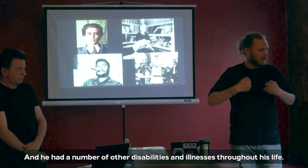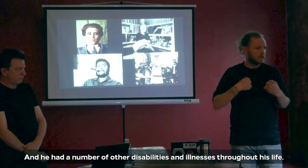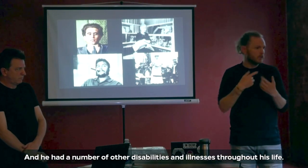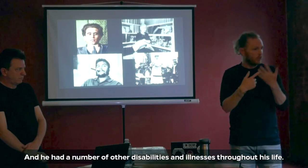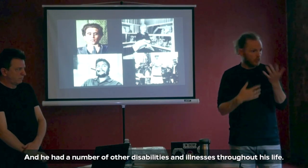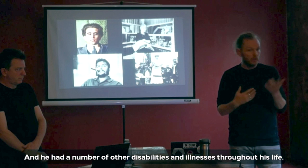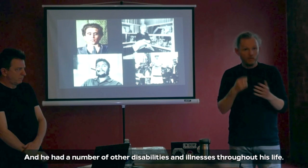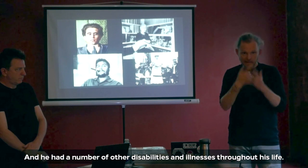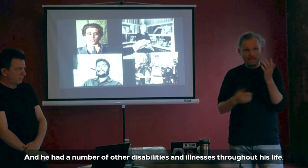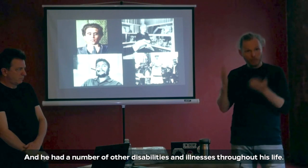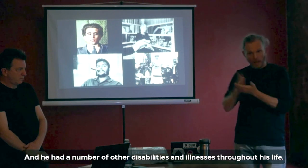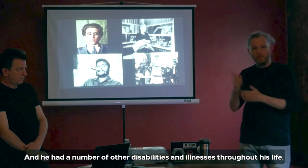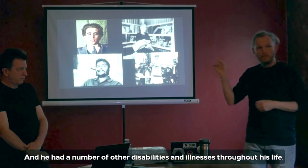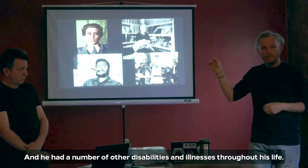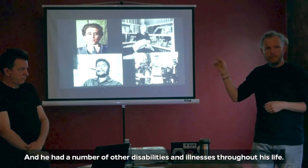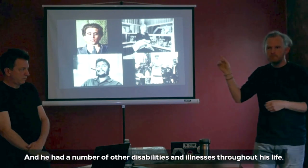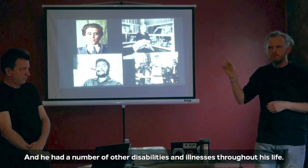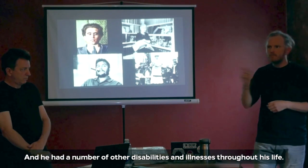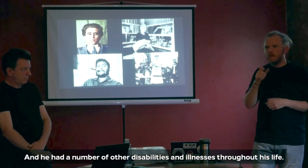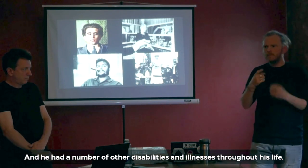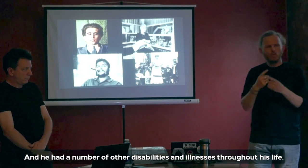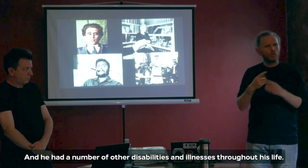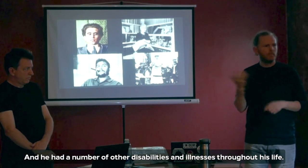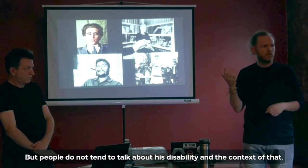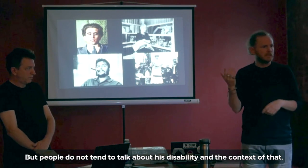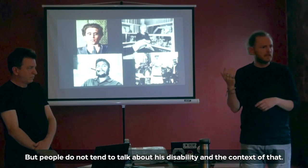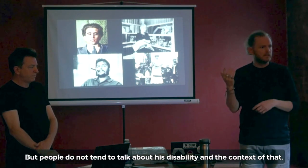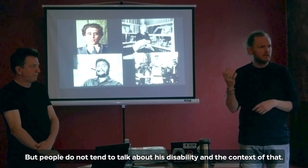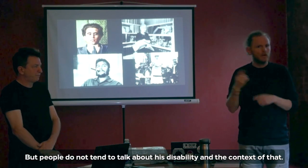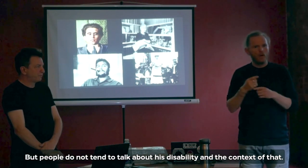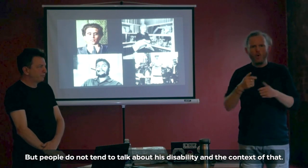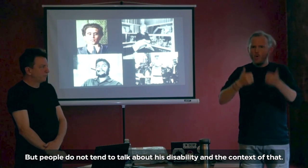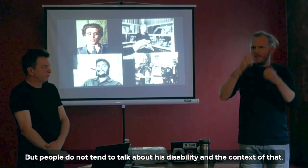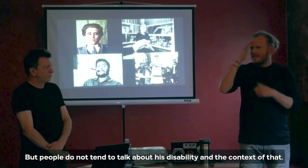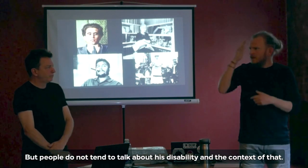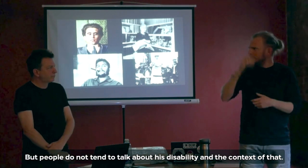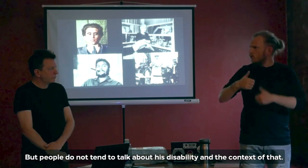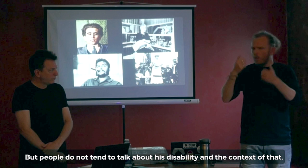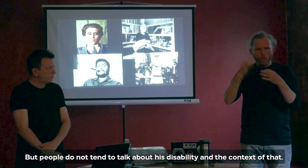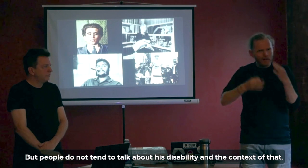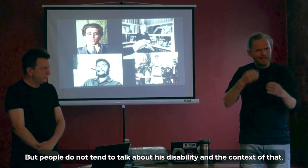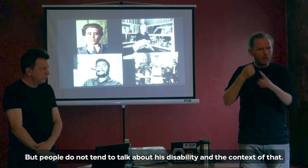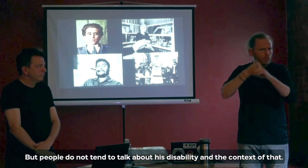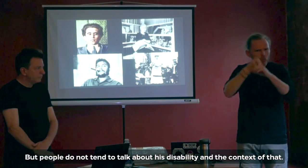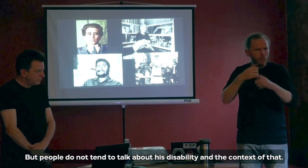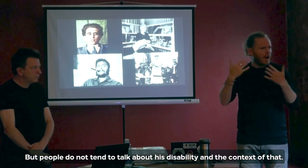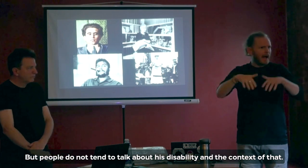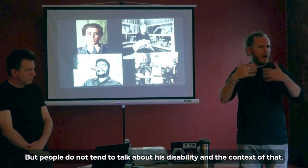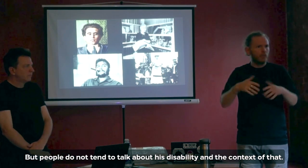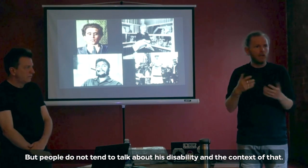of other disabilities and illnesses throughout his life. But people don't tend to talk about his disability and